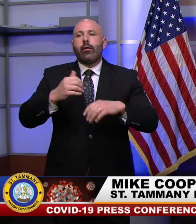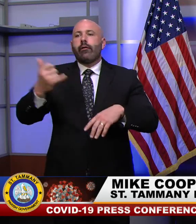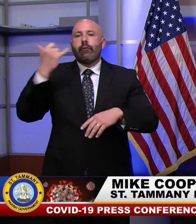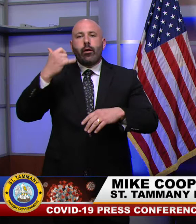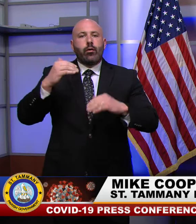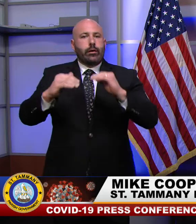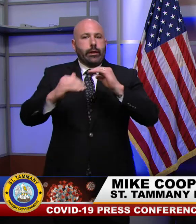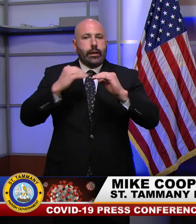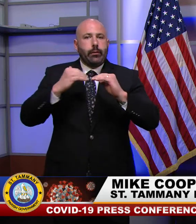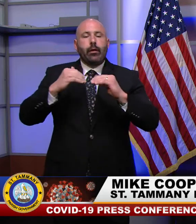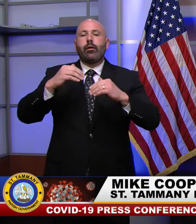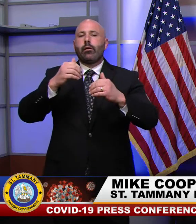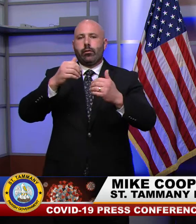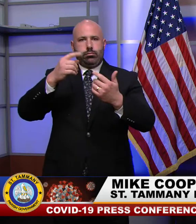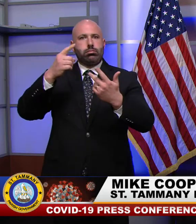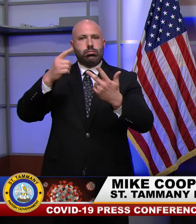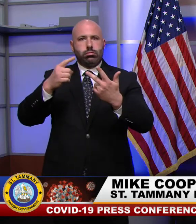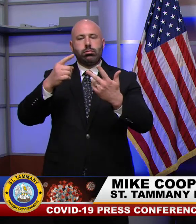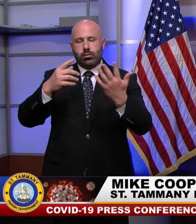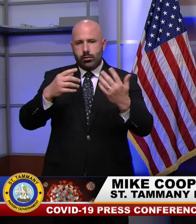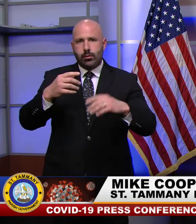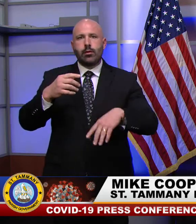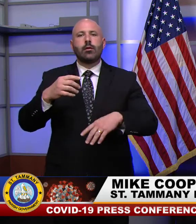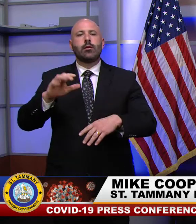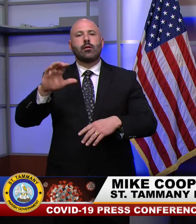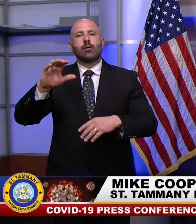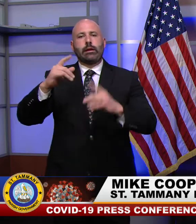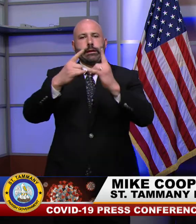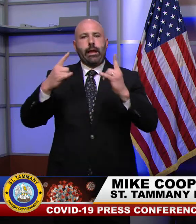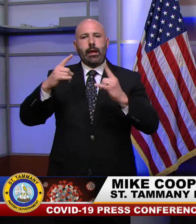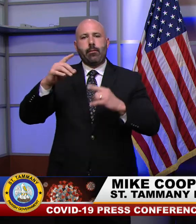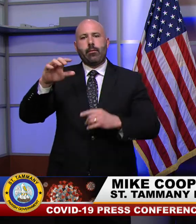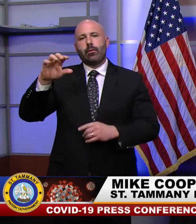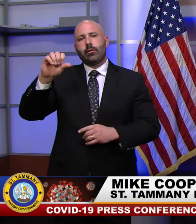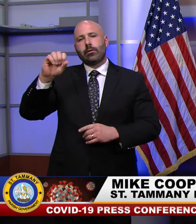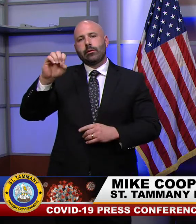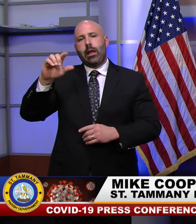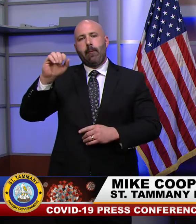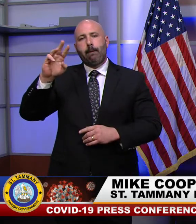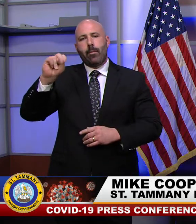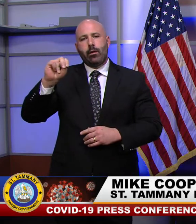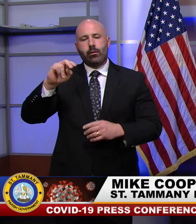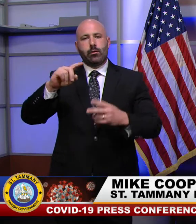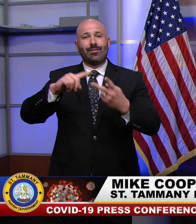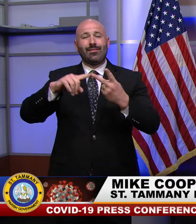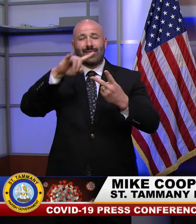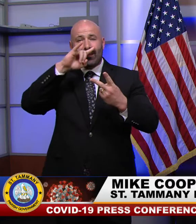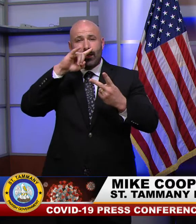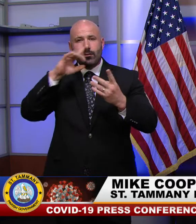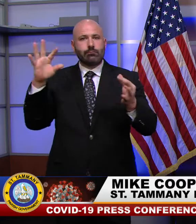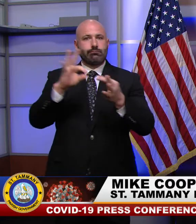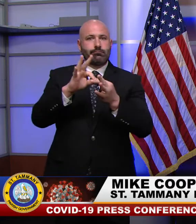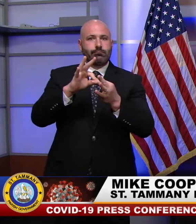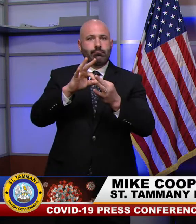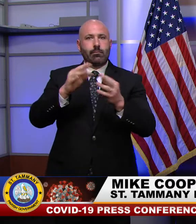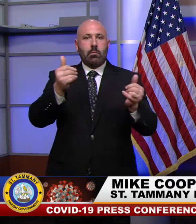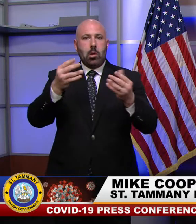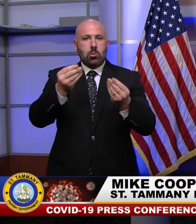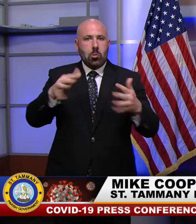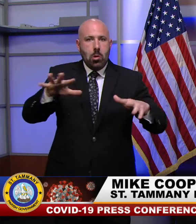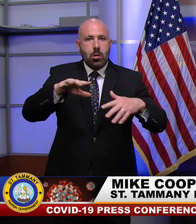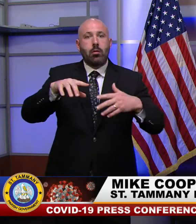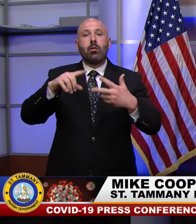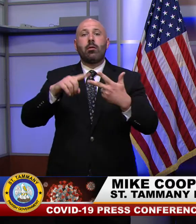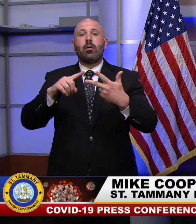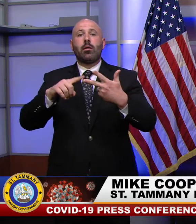Camp Salmon and Kids Connection Playground remain closed. The St. Tammany Fishing Pier is now